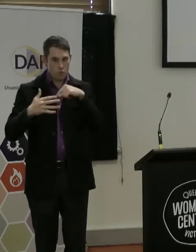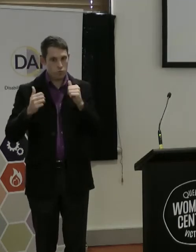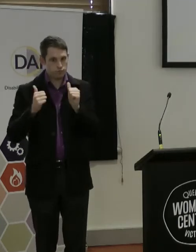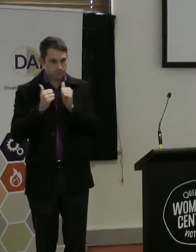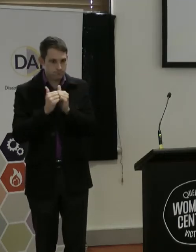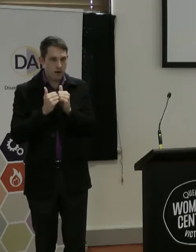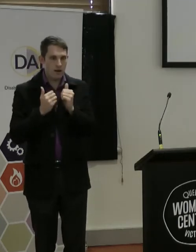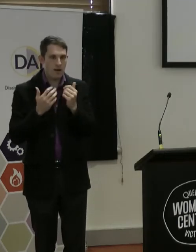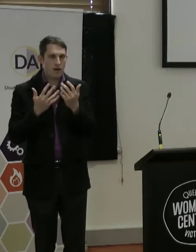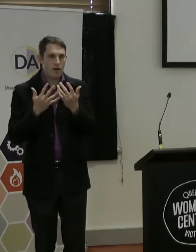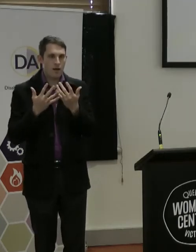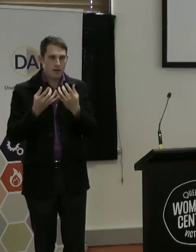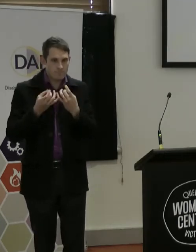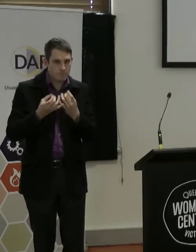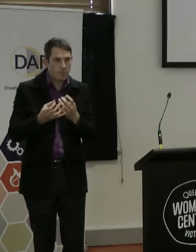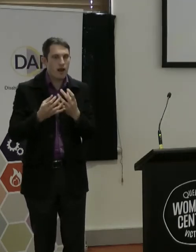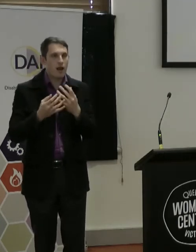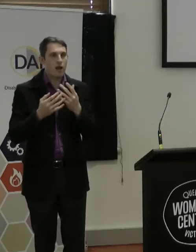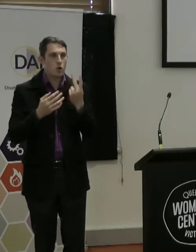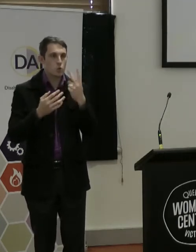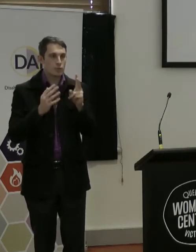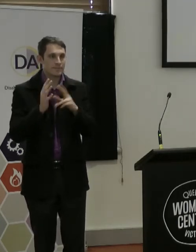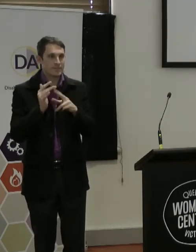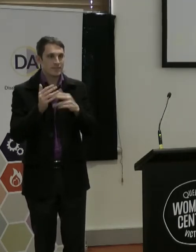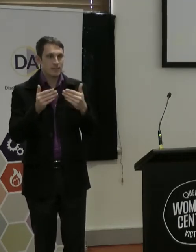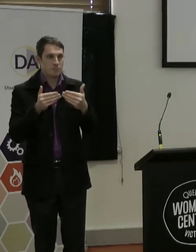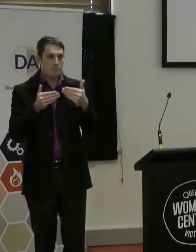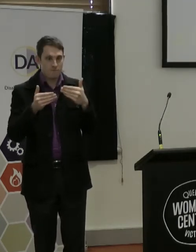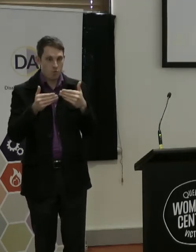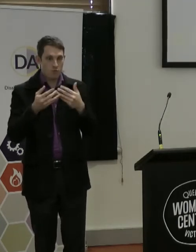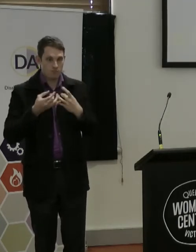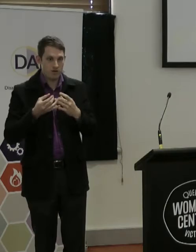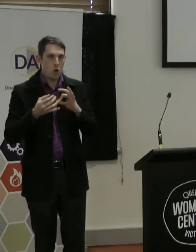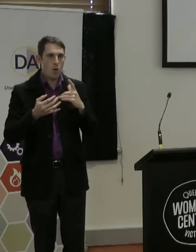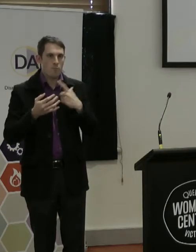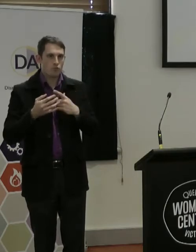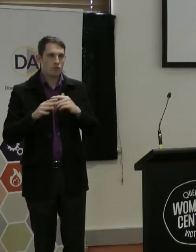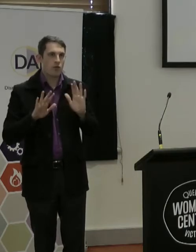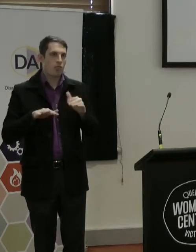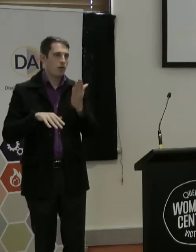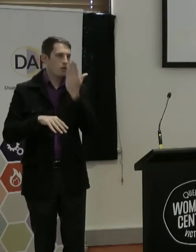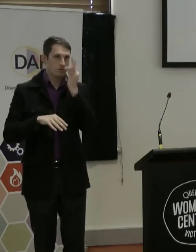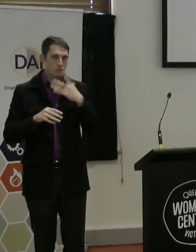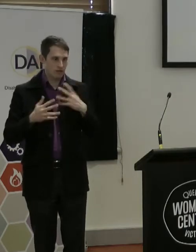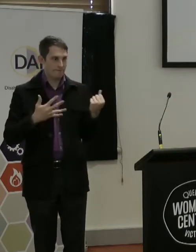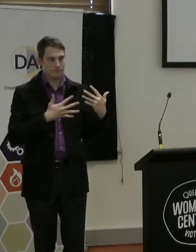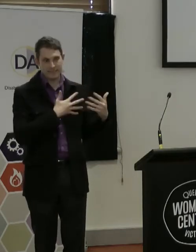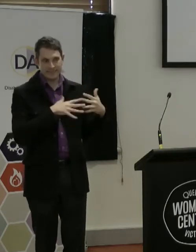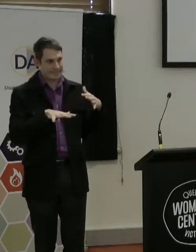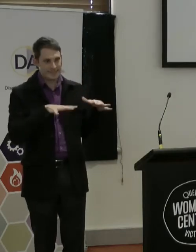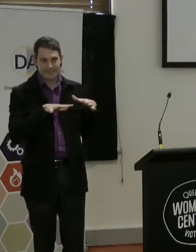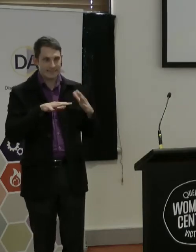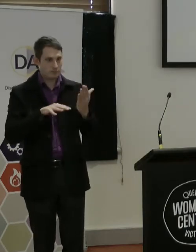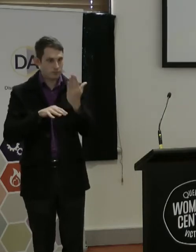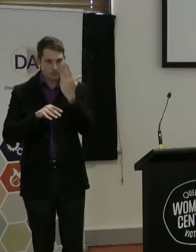that side event about 20 minutes before it actually happened, not because we didn't care enough to do it earlier, just because we actually didn't have time. But I don't think anyone